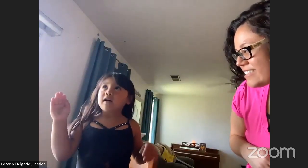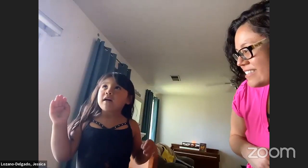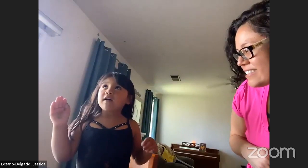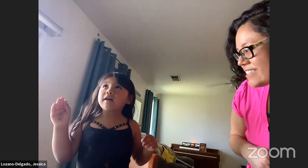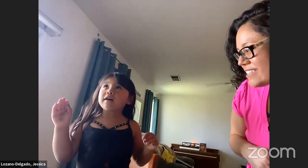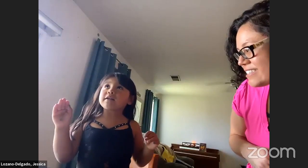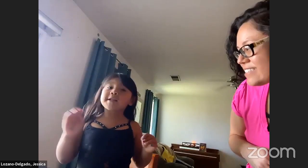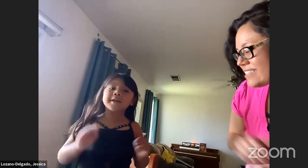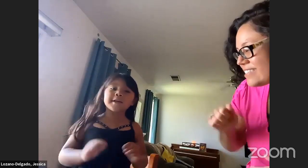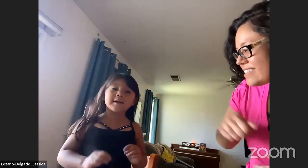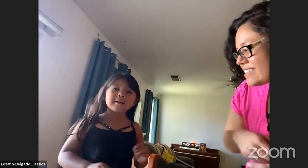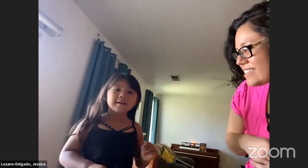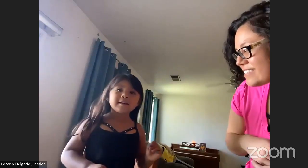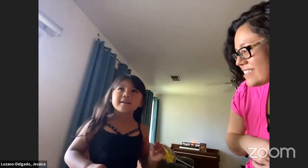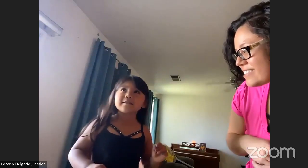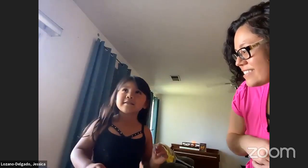Strawberry. Strawberry.